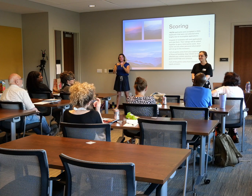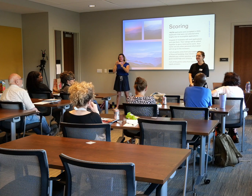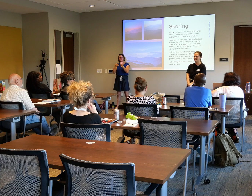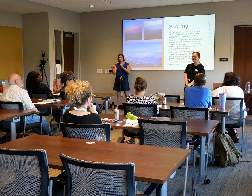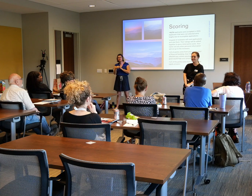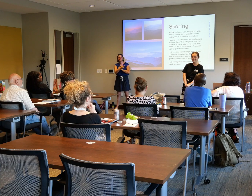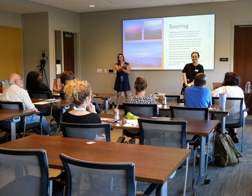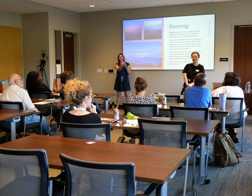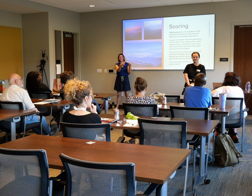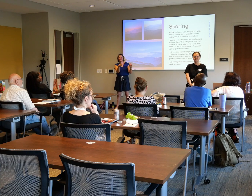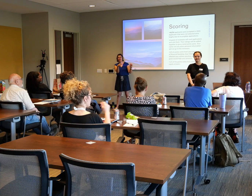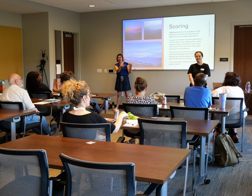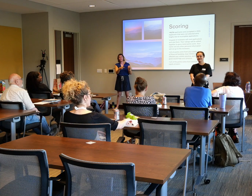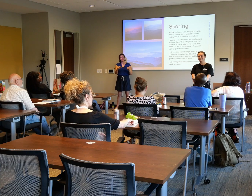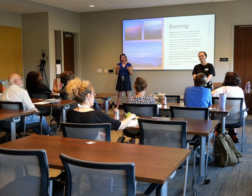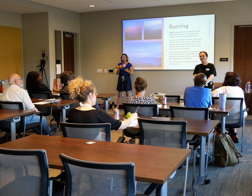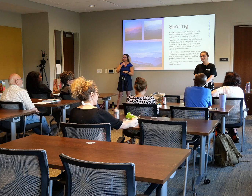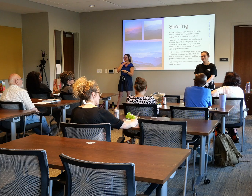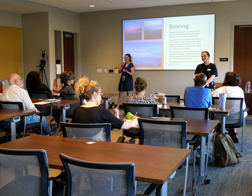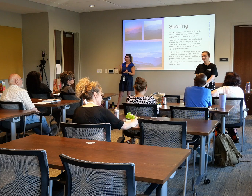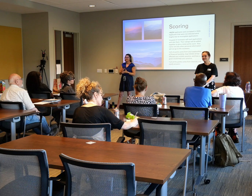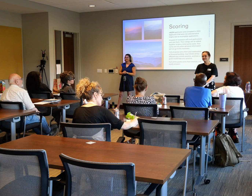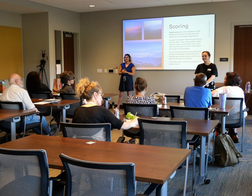Yeah. Yeah, any other questions?